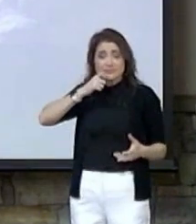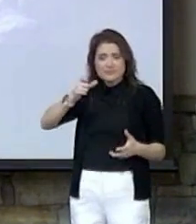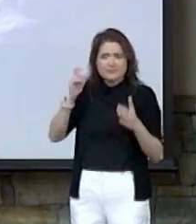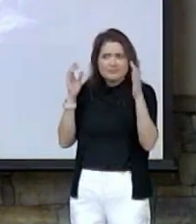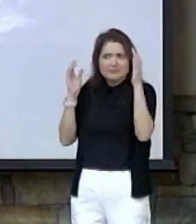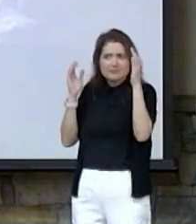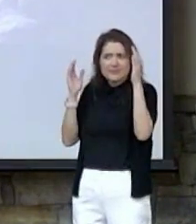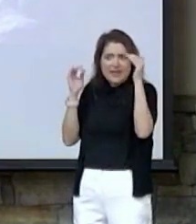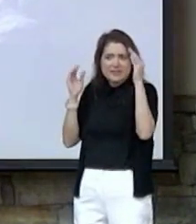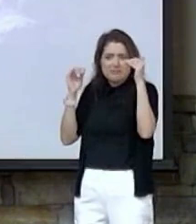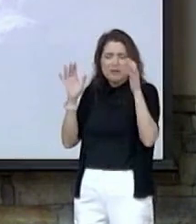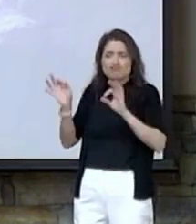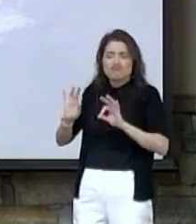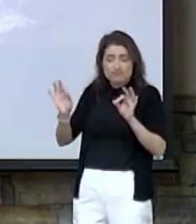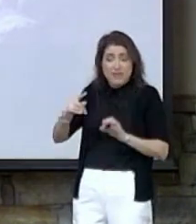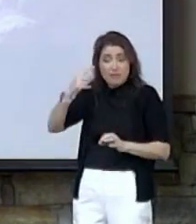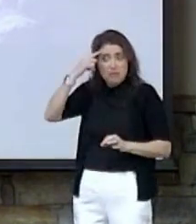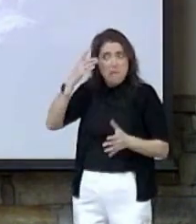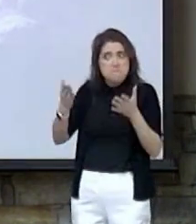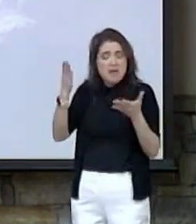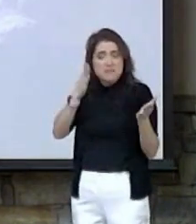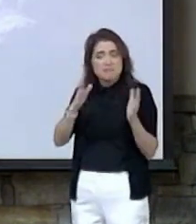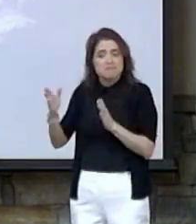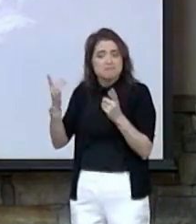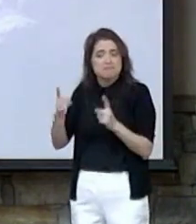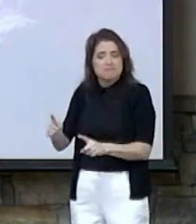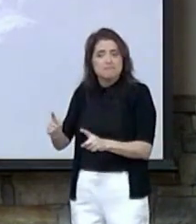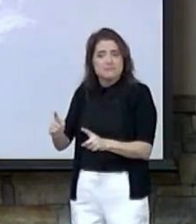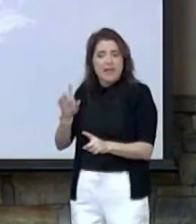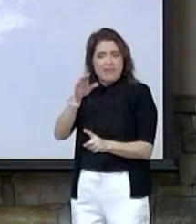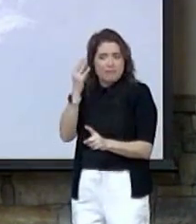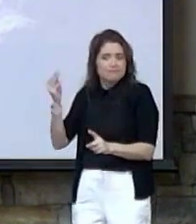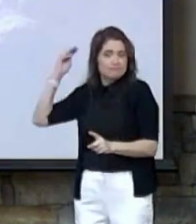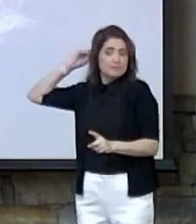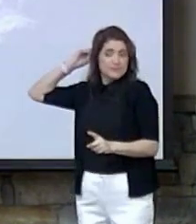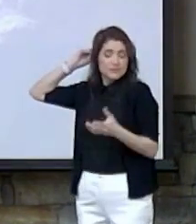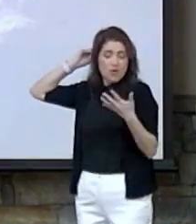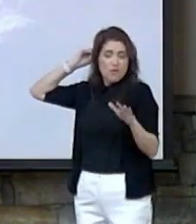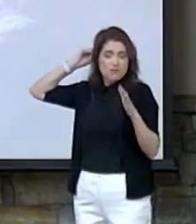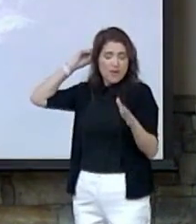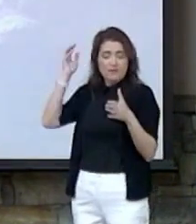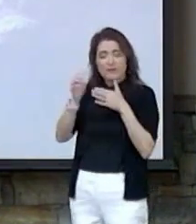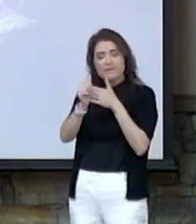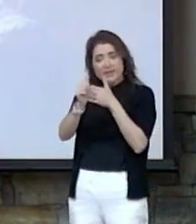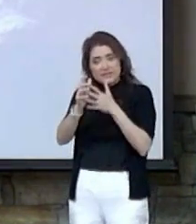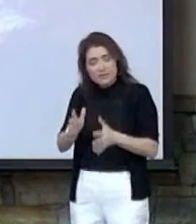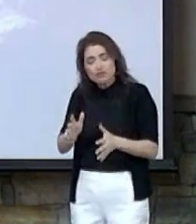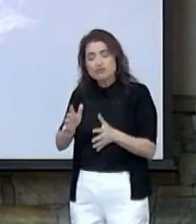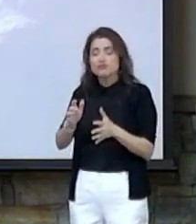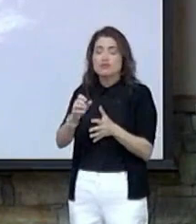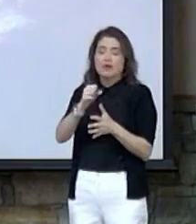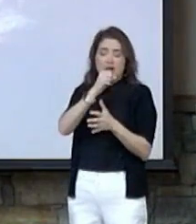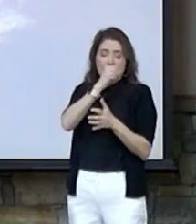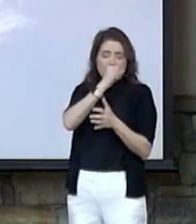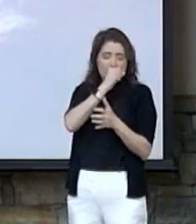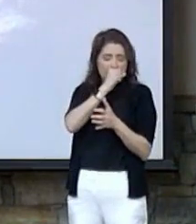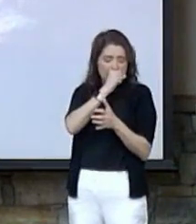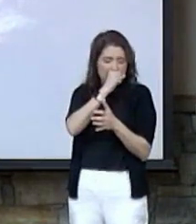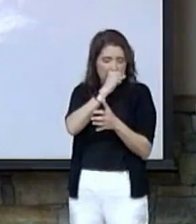expected. The thought of the disciples stealing the body was in the minds of the leaders and in the minds even of the